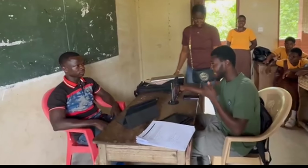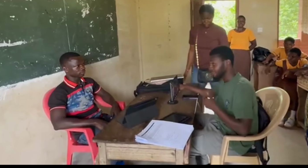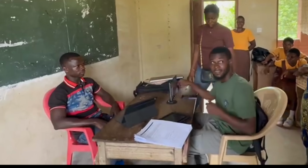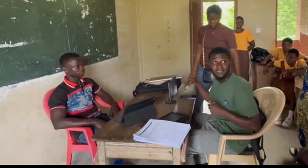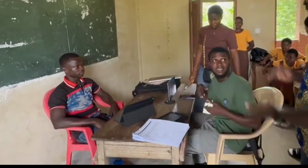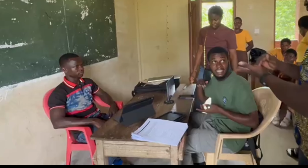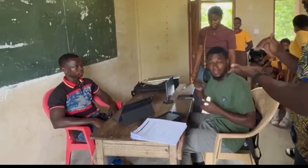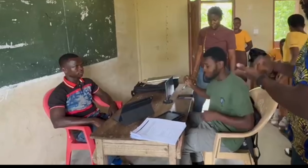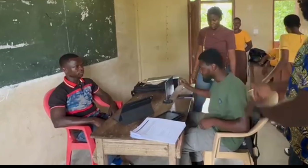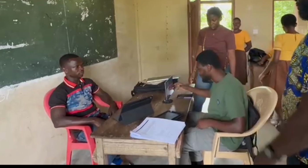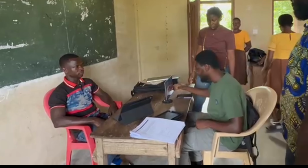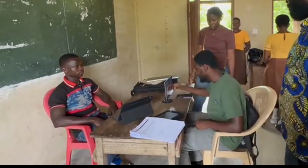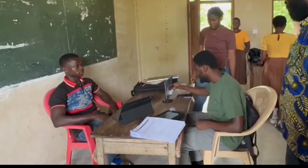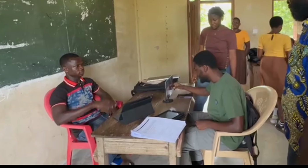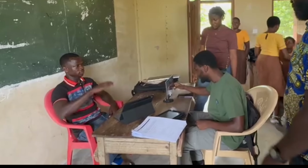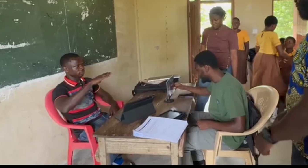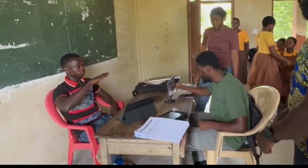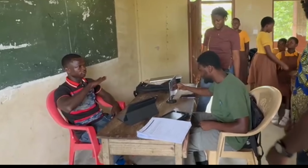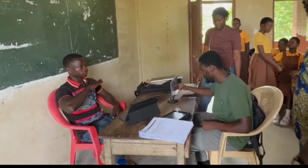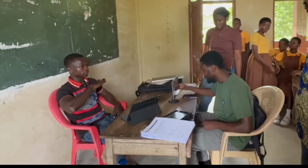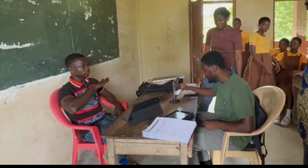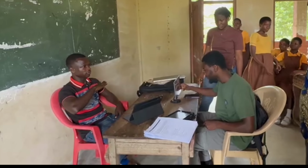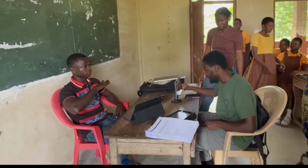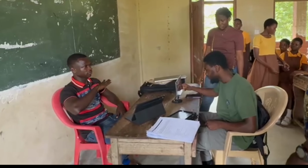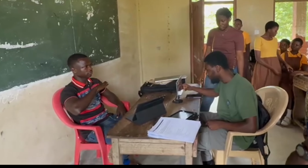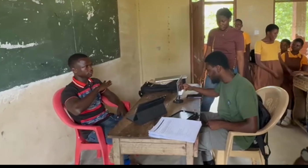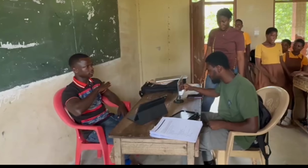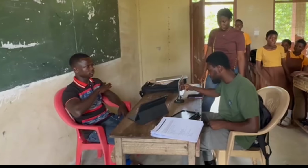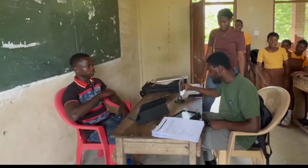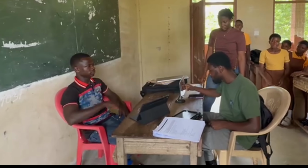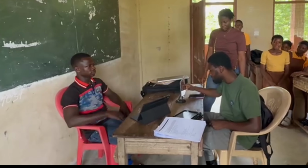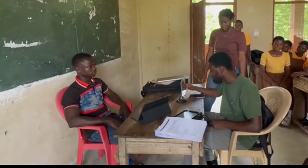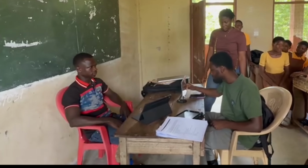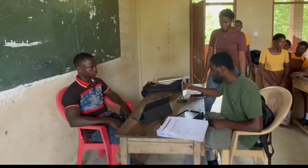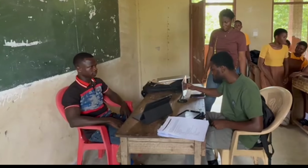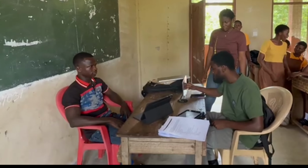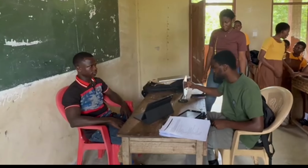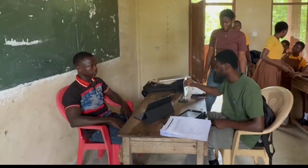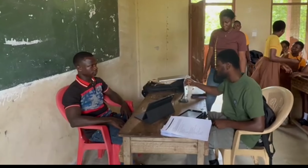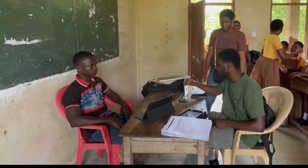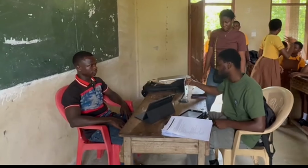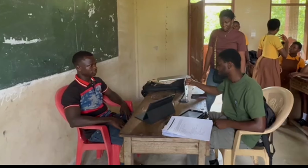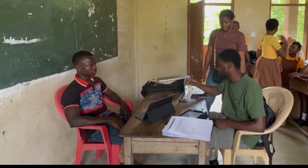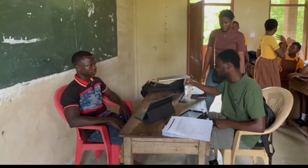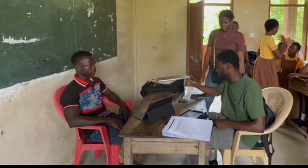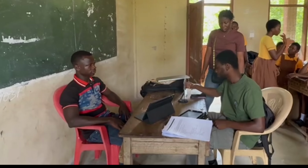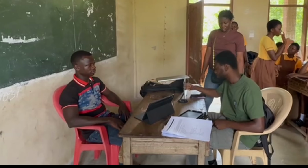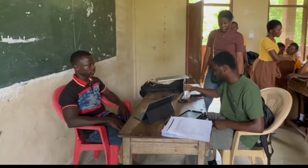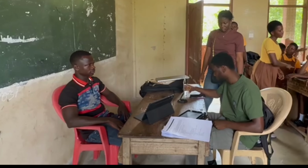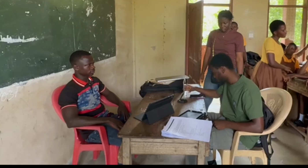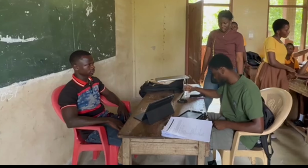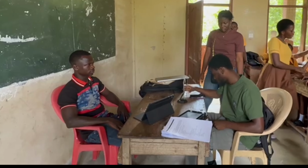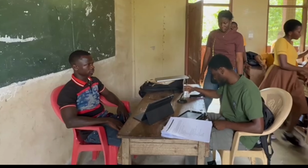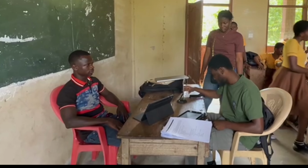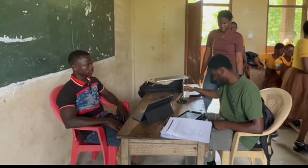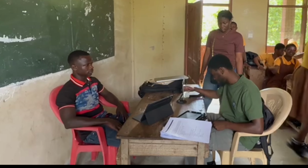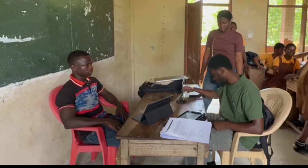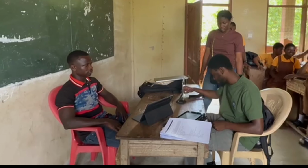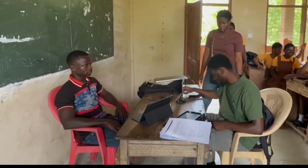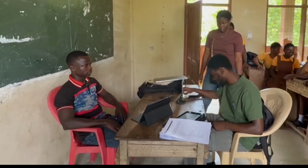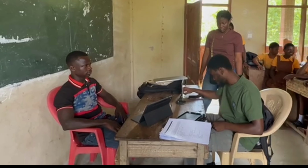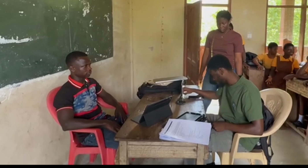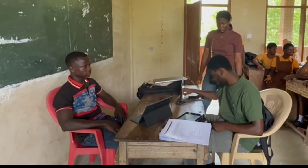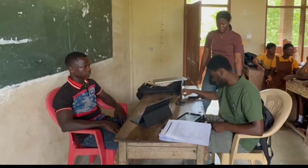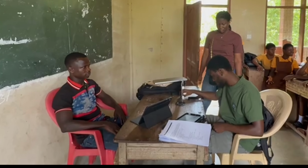directly inform the next phase of development. Moving forward, the feedback gathered will be used to refine the system's accuracy, improve the